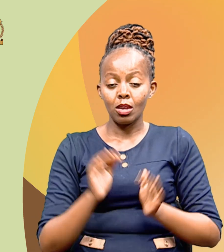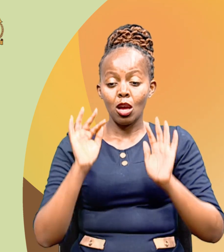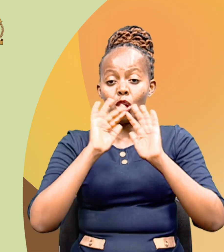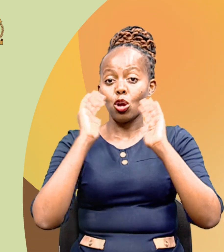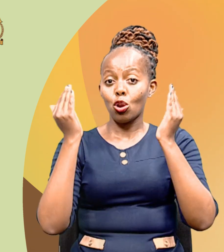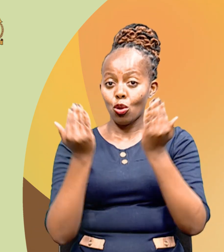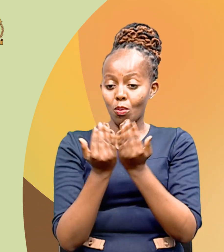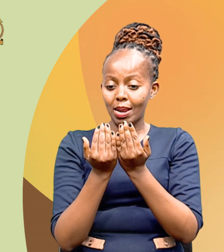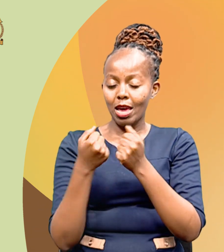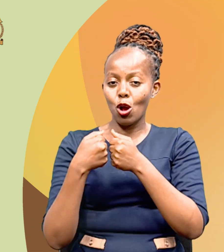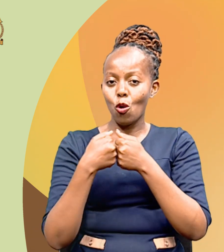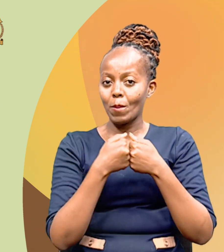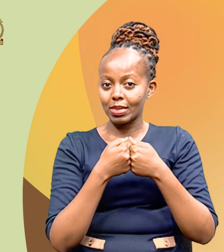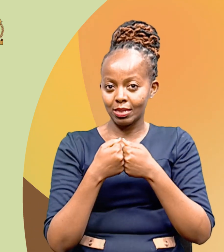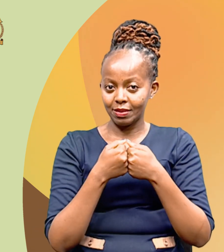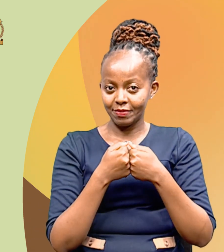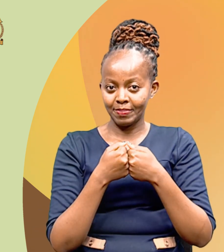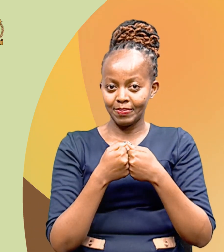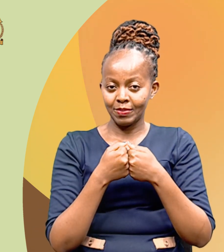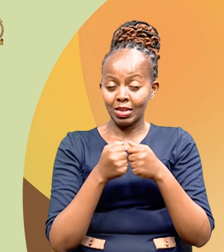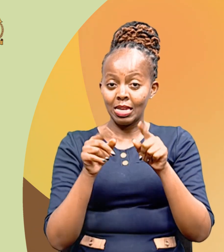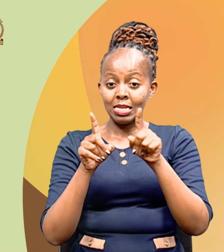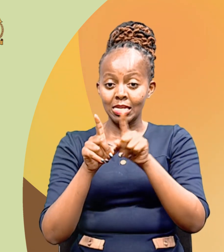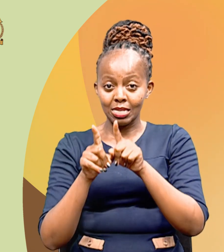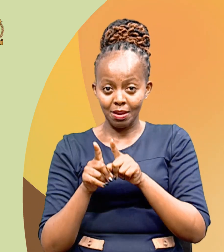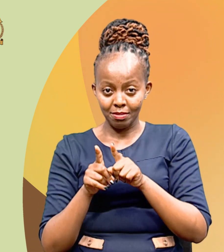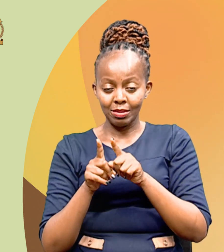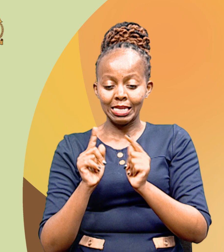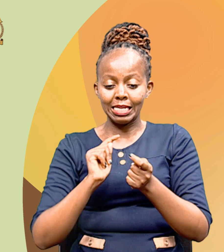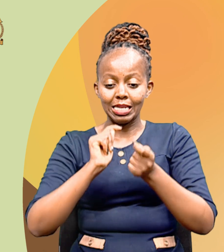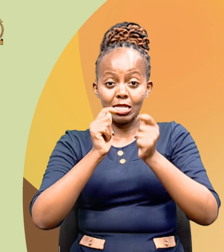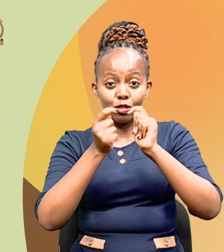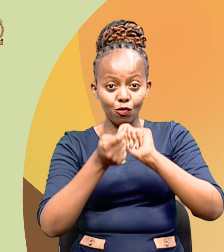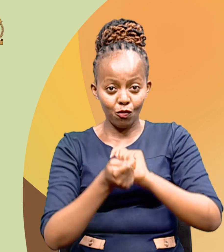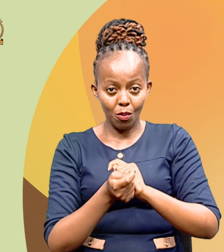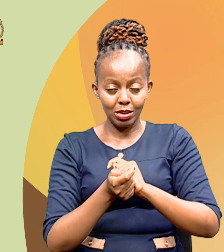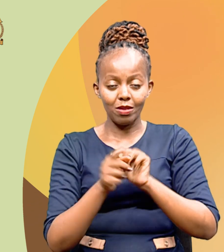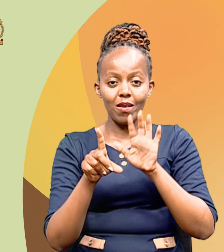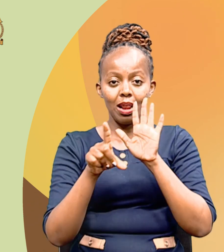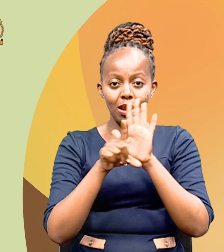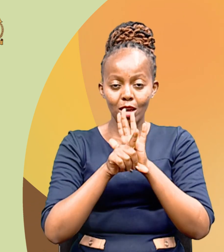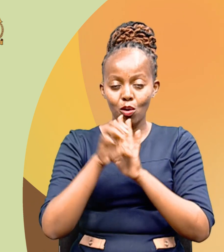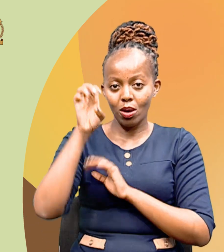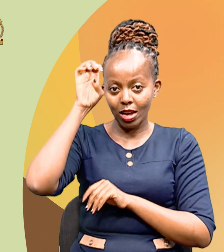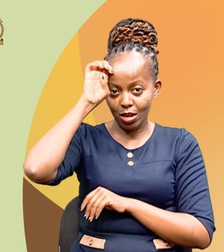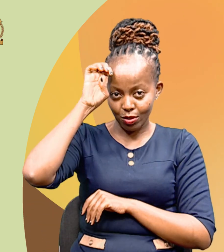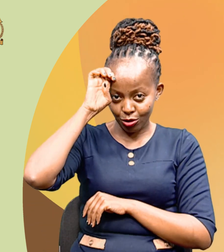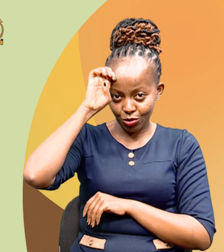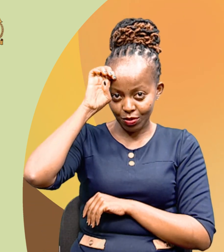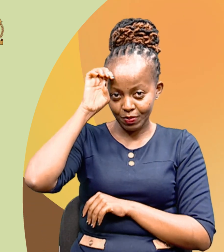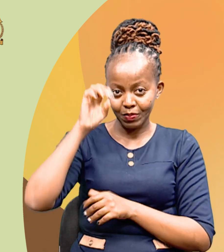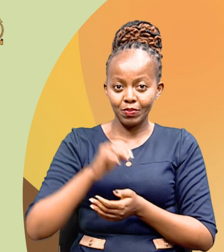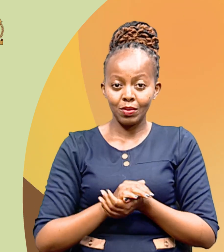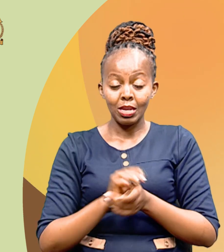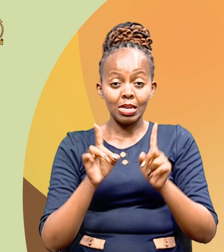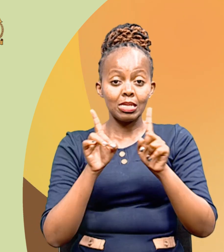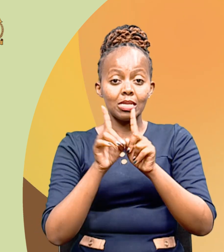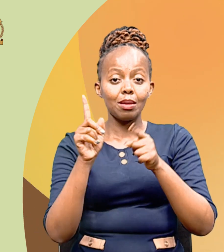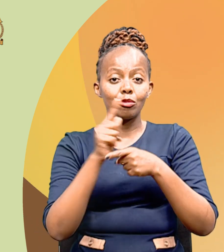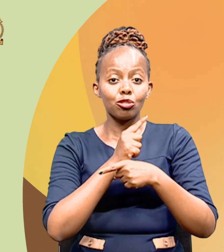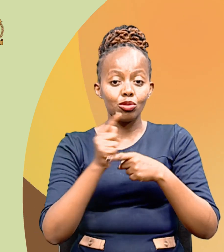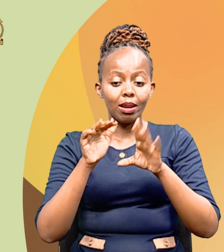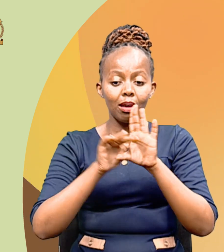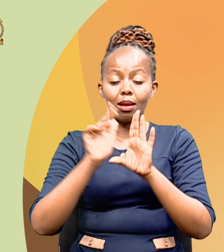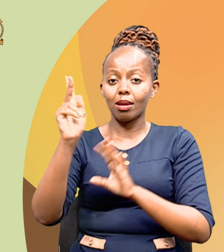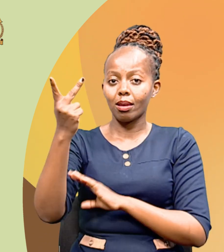globally competitive and transformative legal education and training